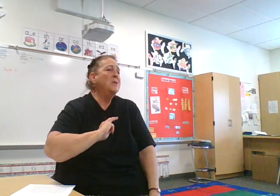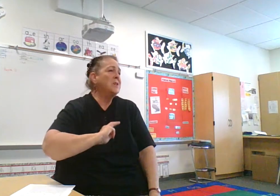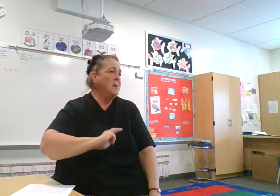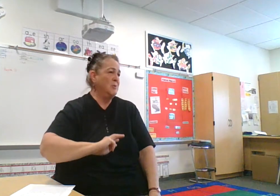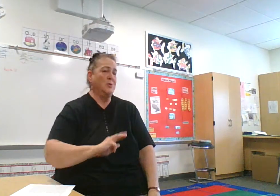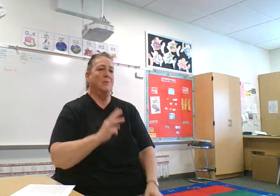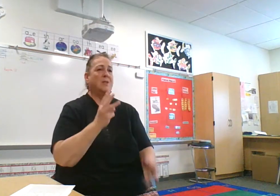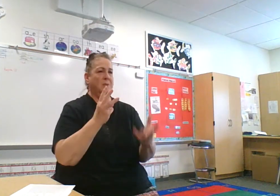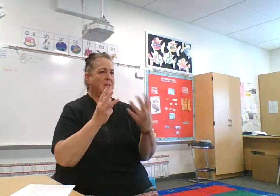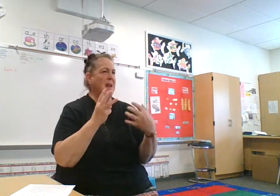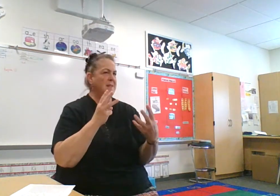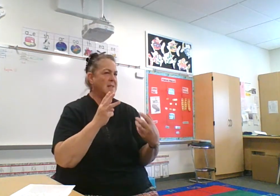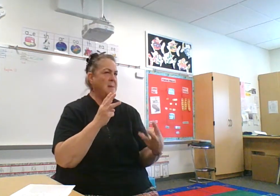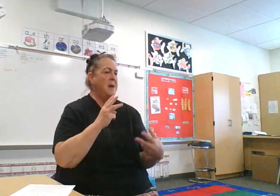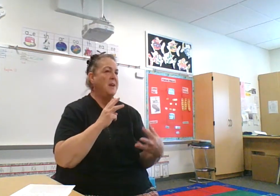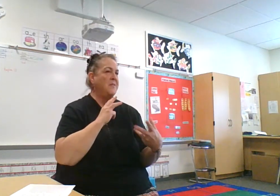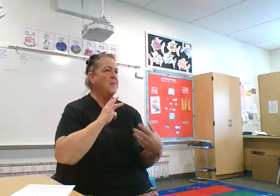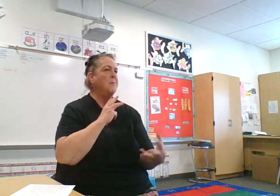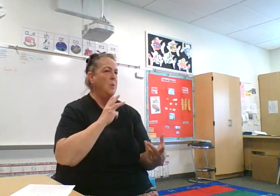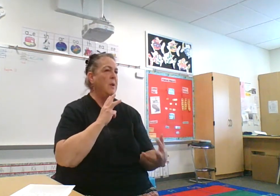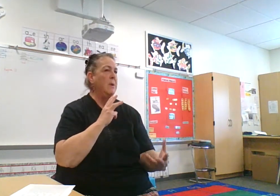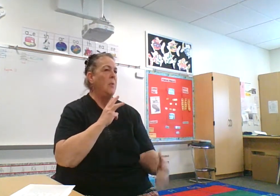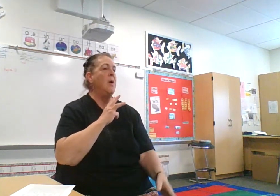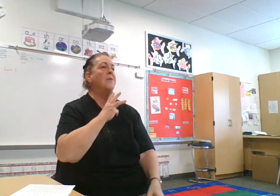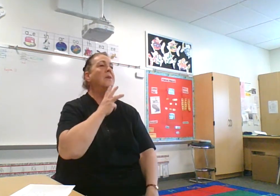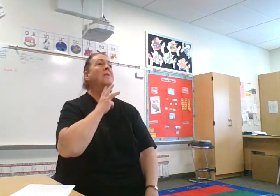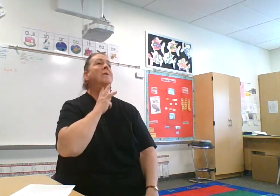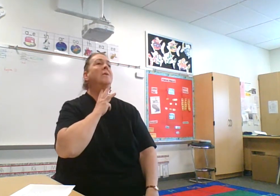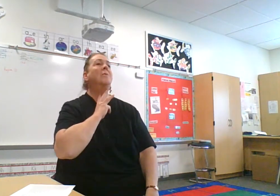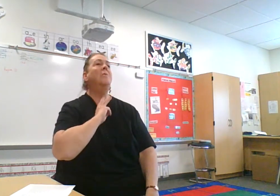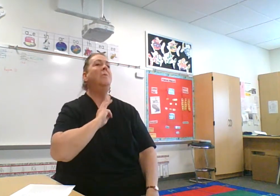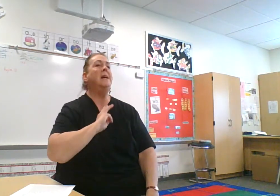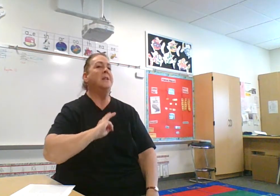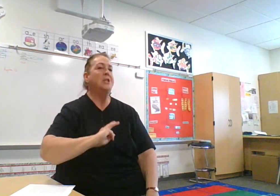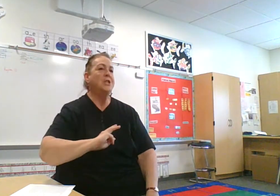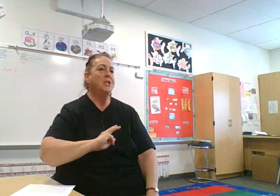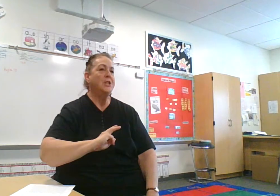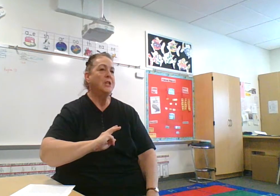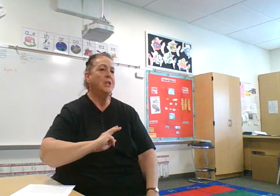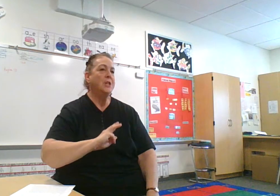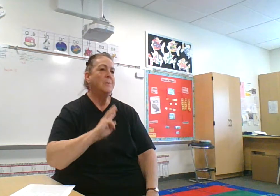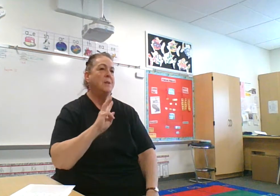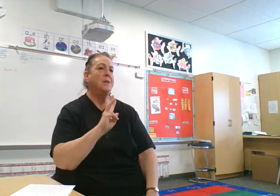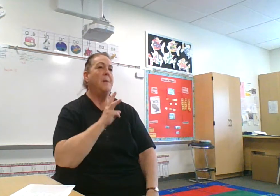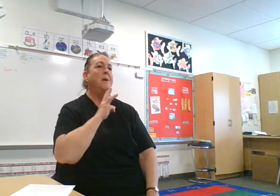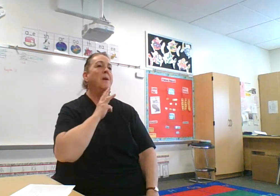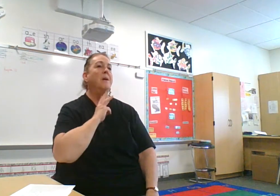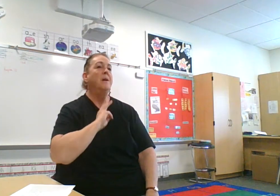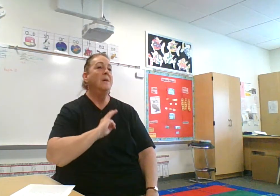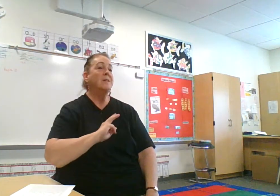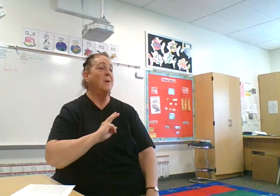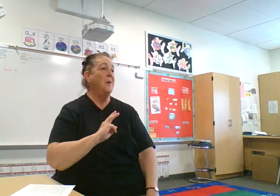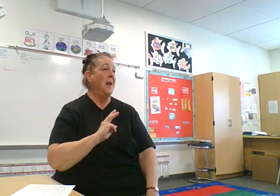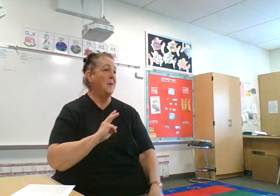come true. So it's kind of the same idea of something you really want. Wish with a W. So at